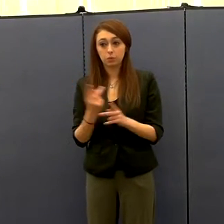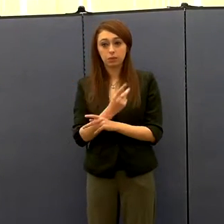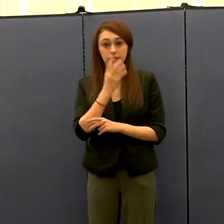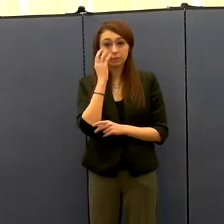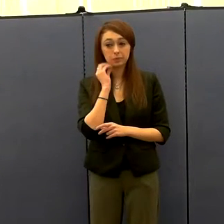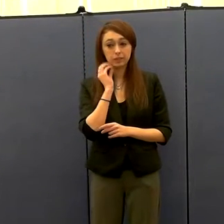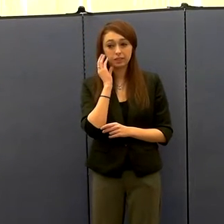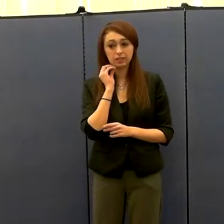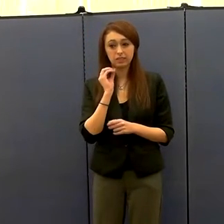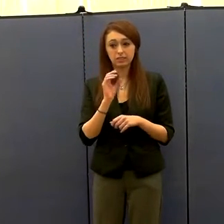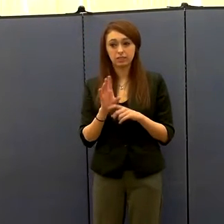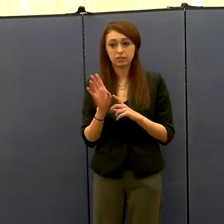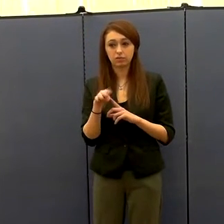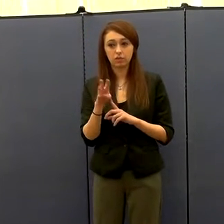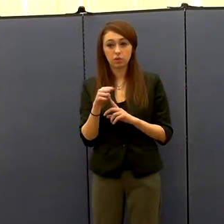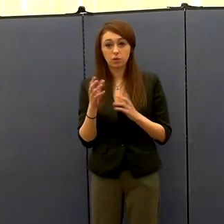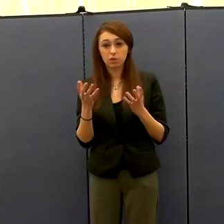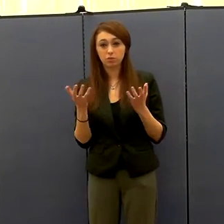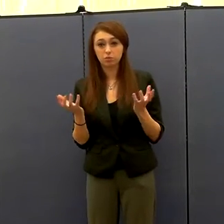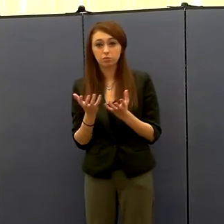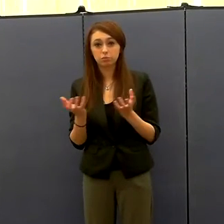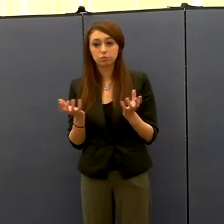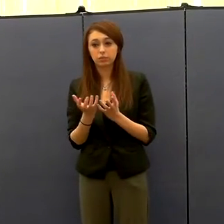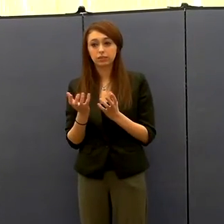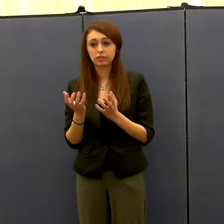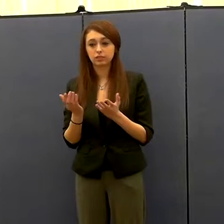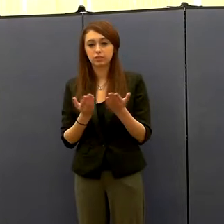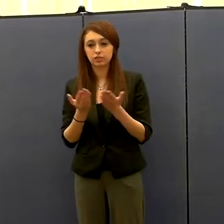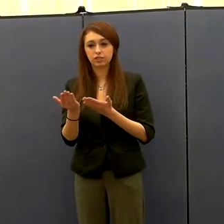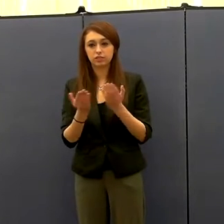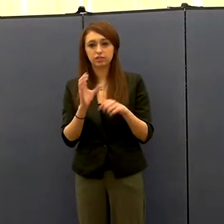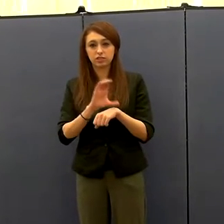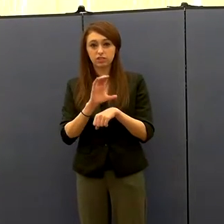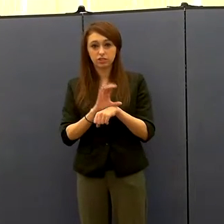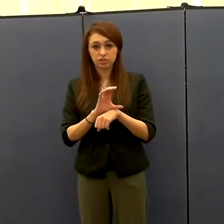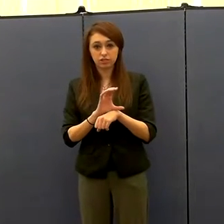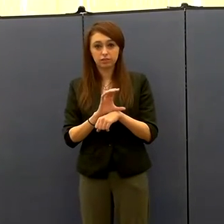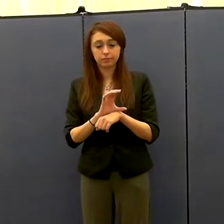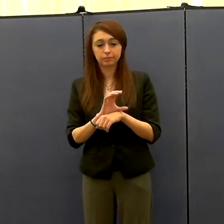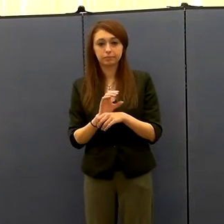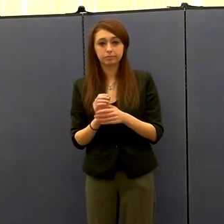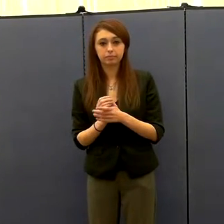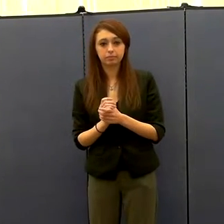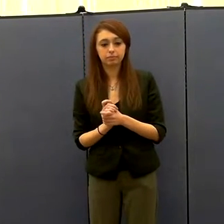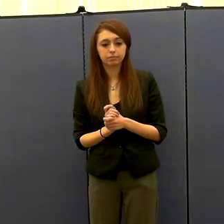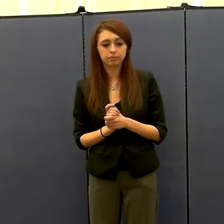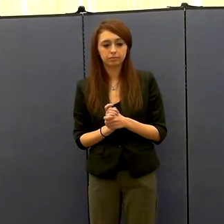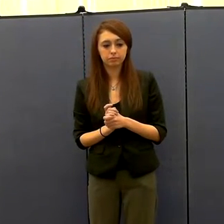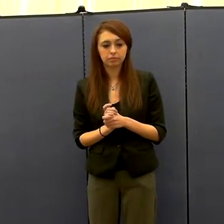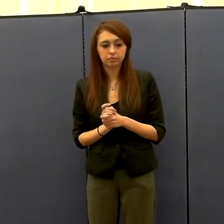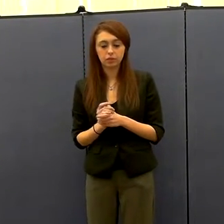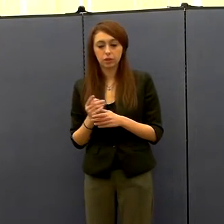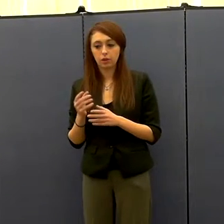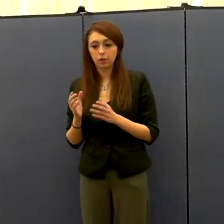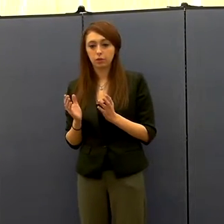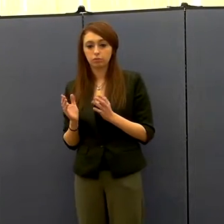did that in a dark, dank, dirt floor basement beneath the chapel. One of those rooms with a swinging light